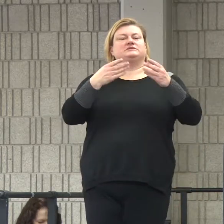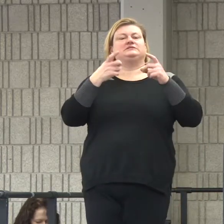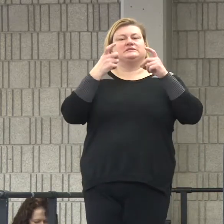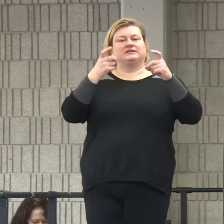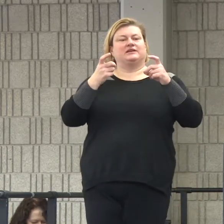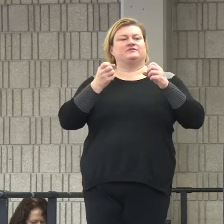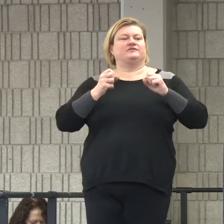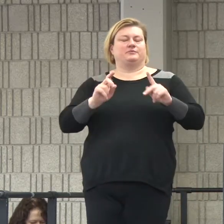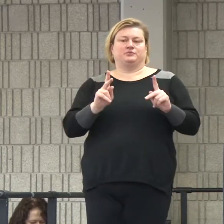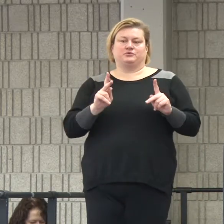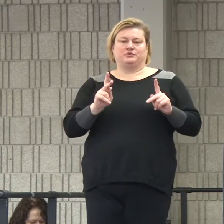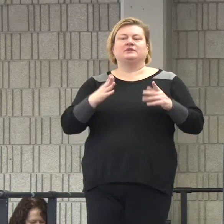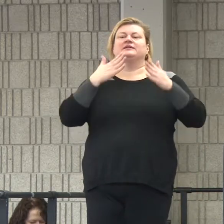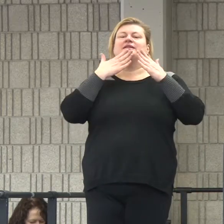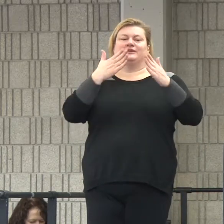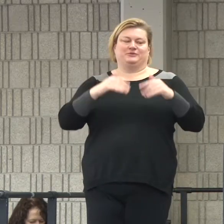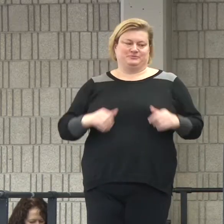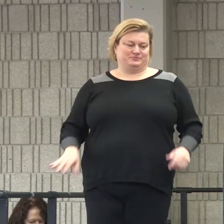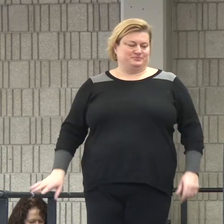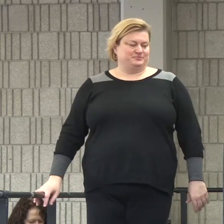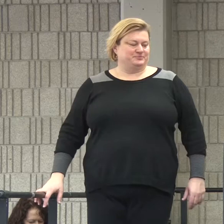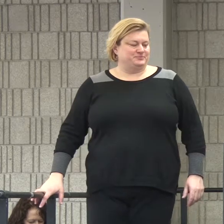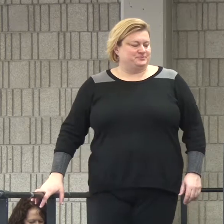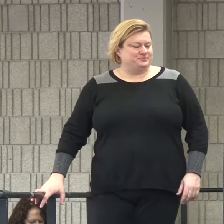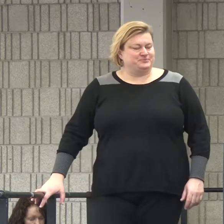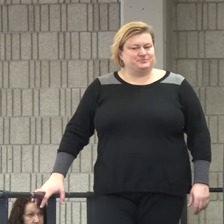of opportunity. Thank you.